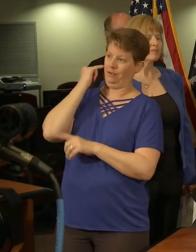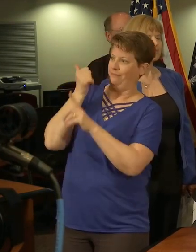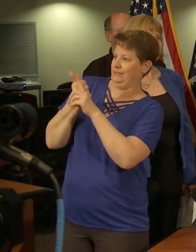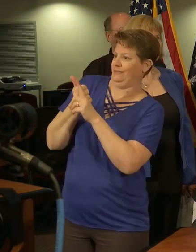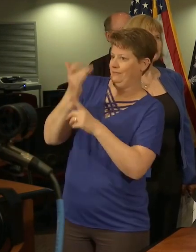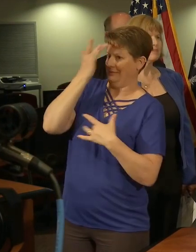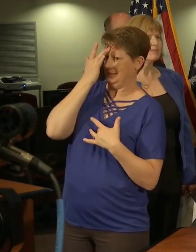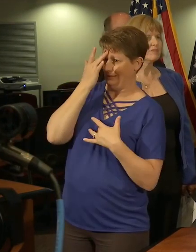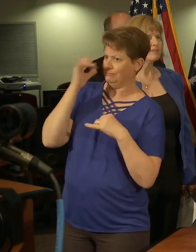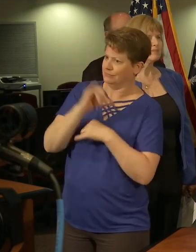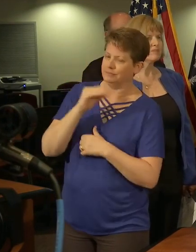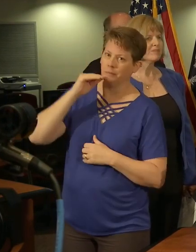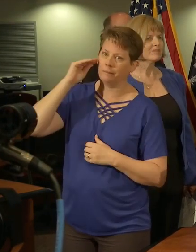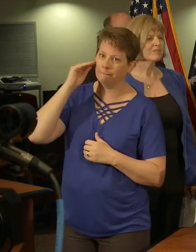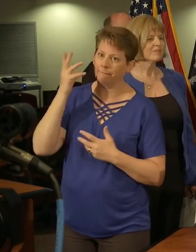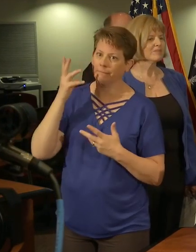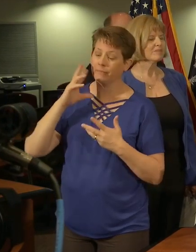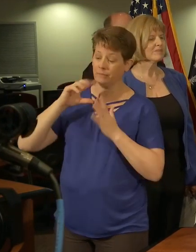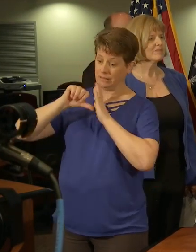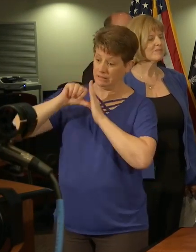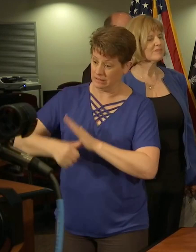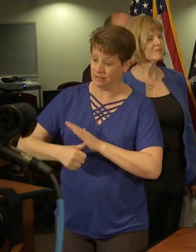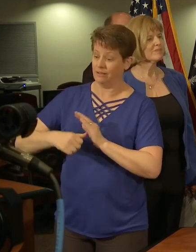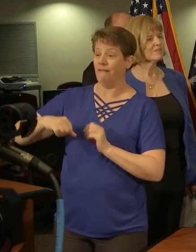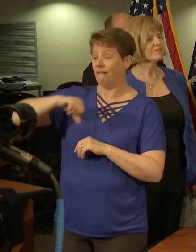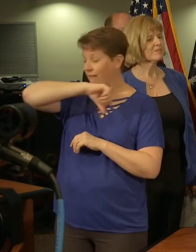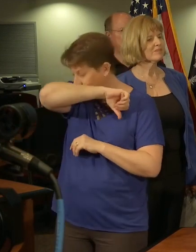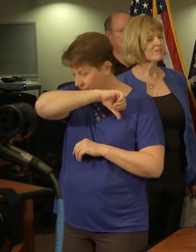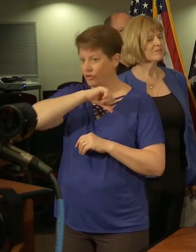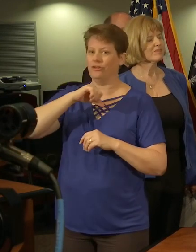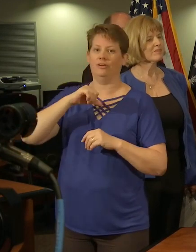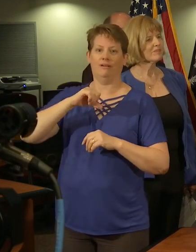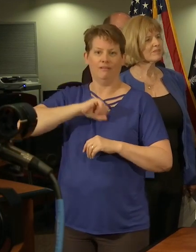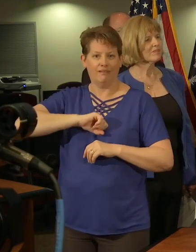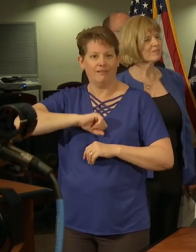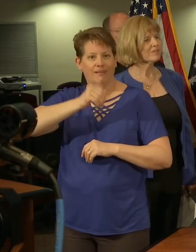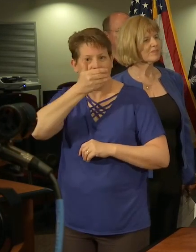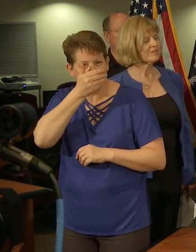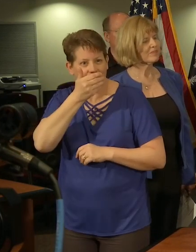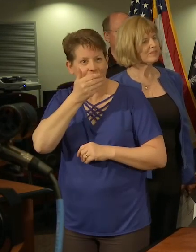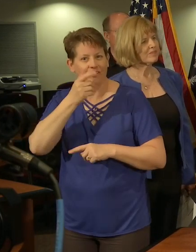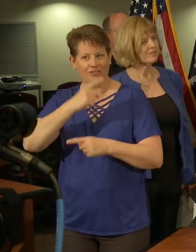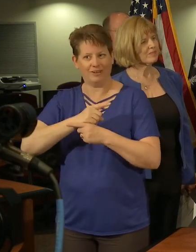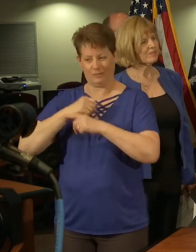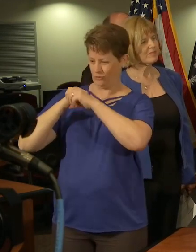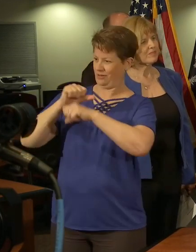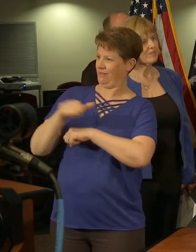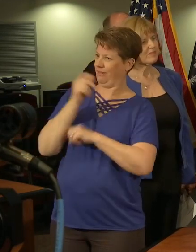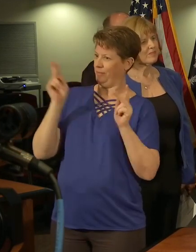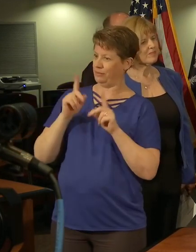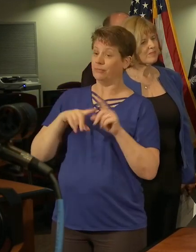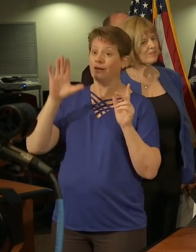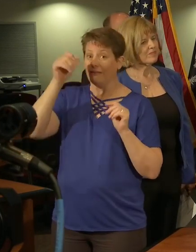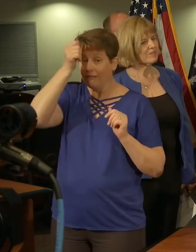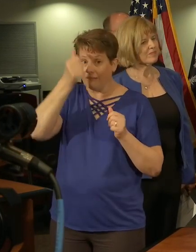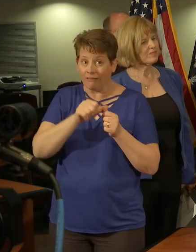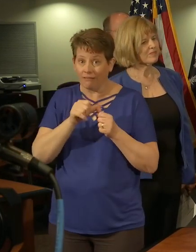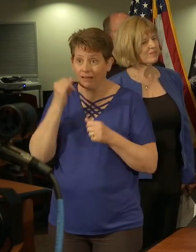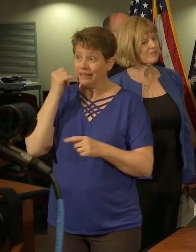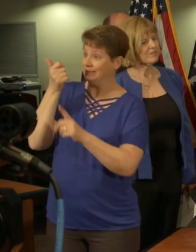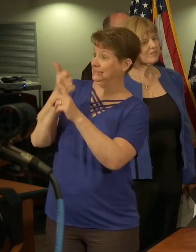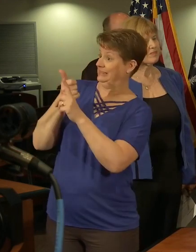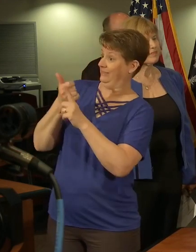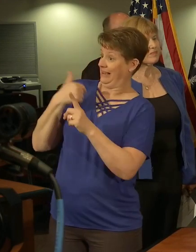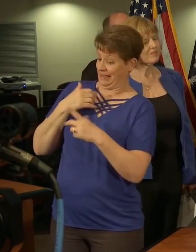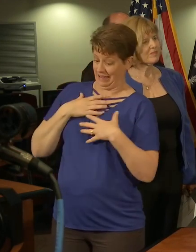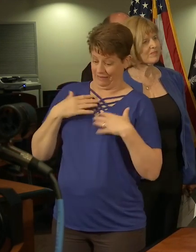have been emphasizing cover your cough to protect others. But as a reminder, if you have a respiratory illness with a cough and